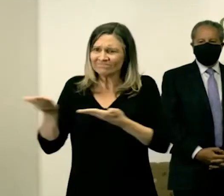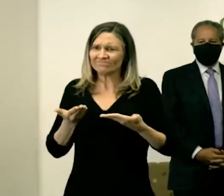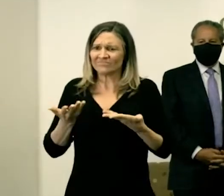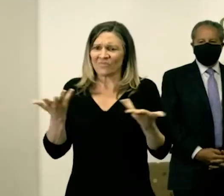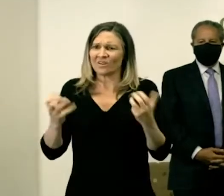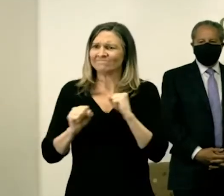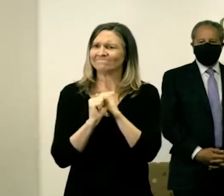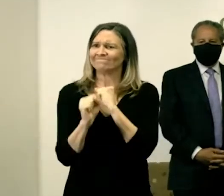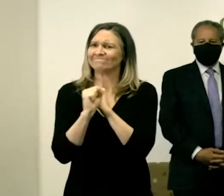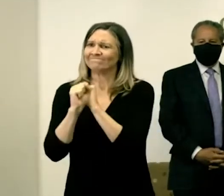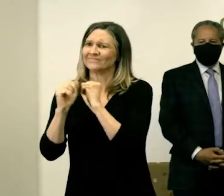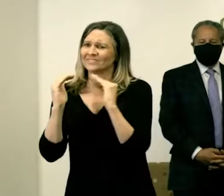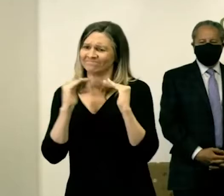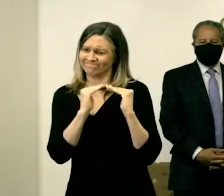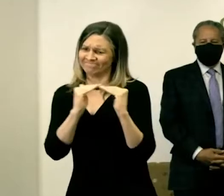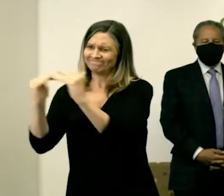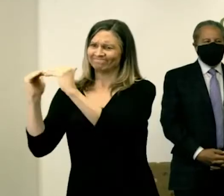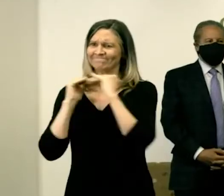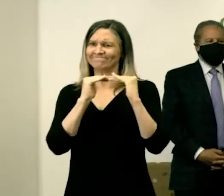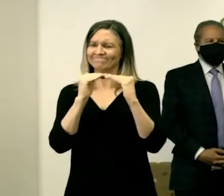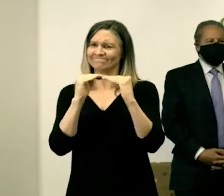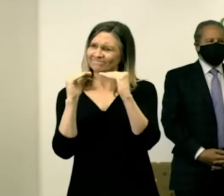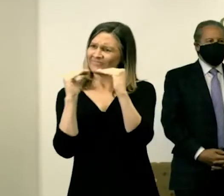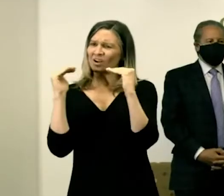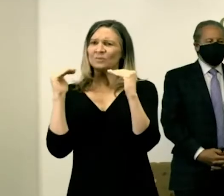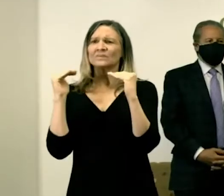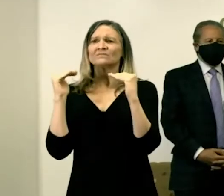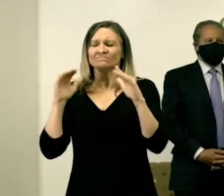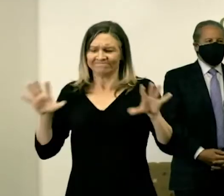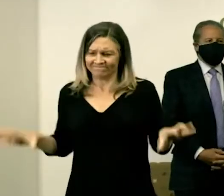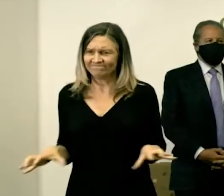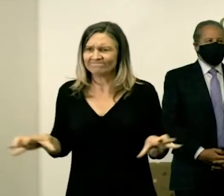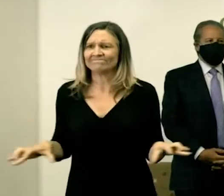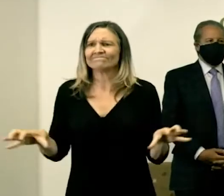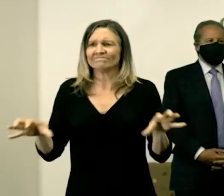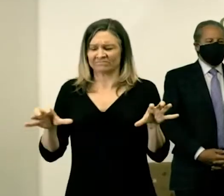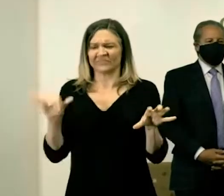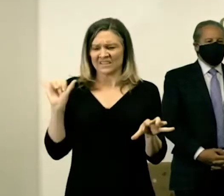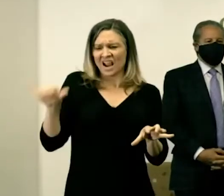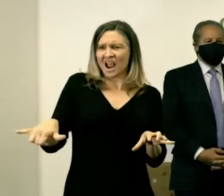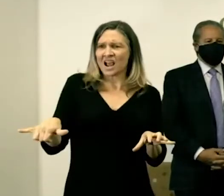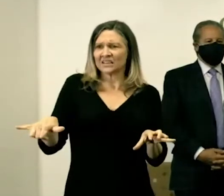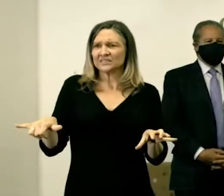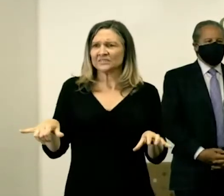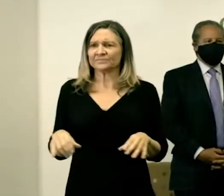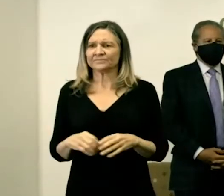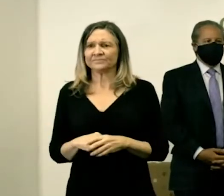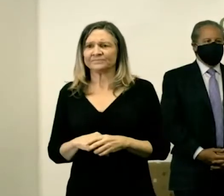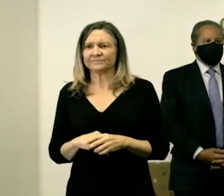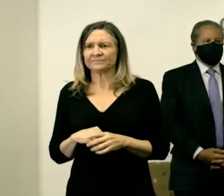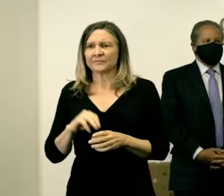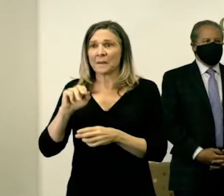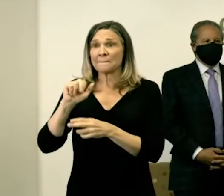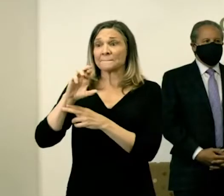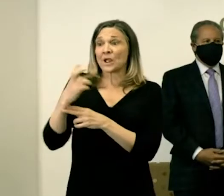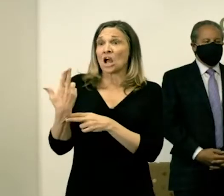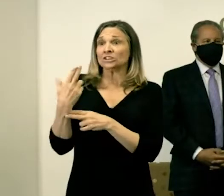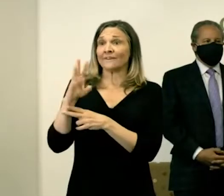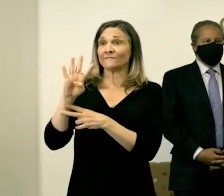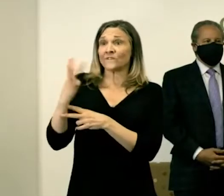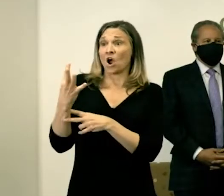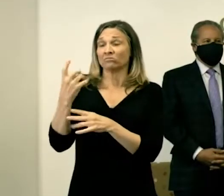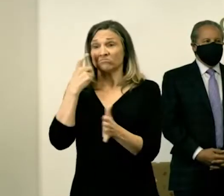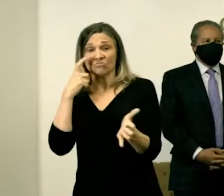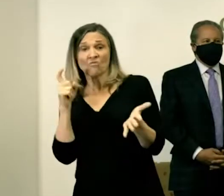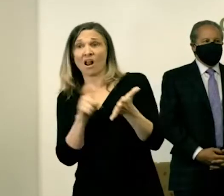equity, we were able to do just that on March 4th by acknowledging that the